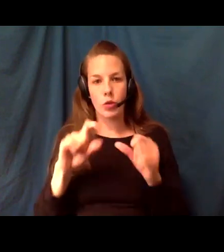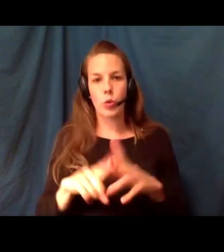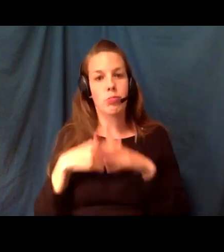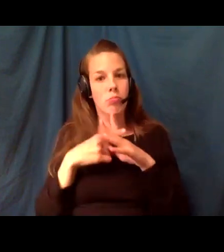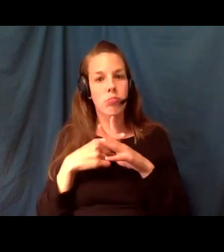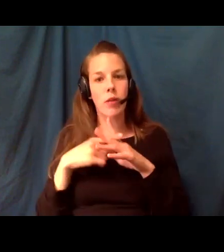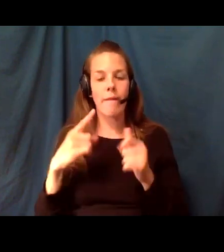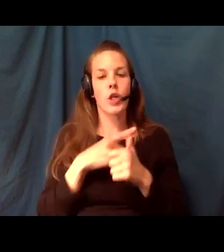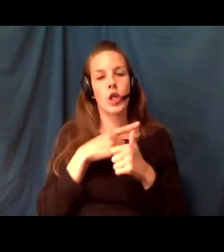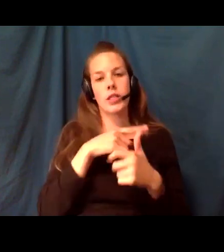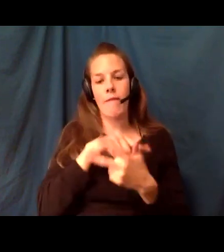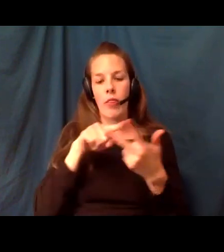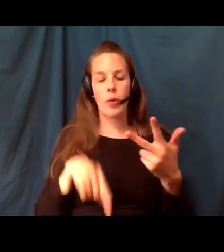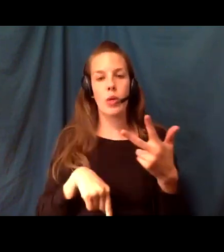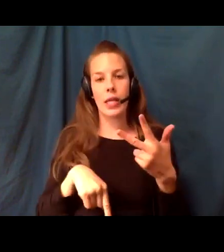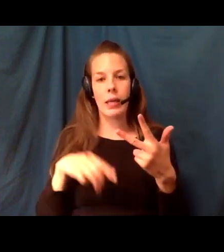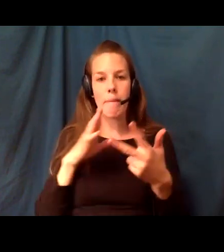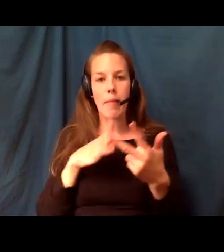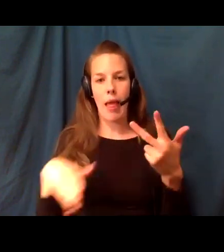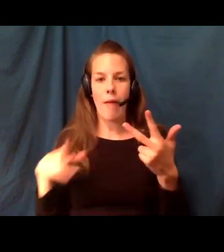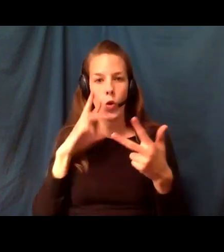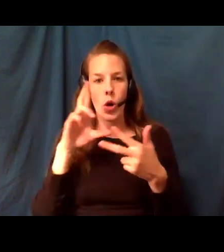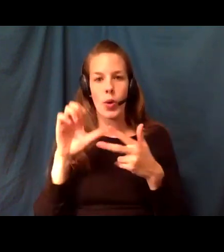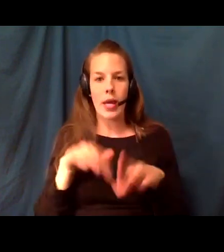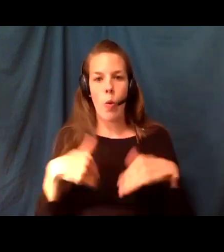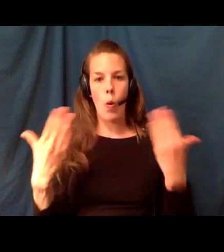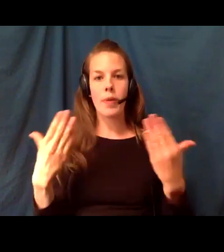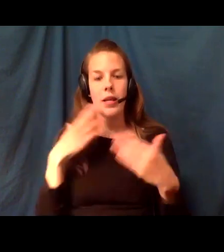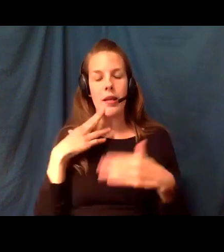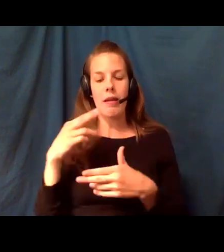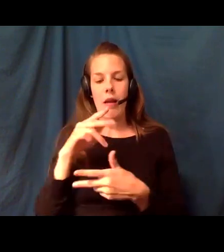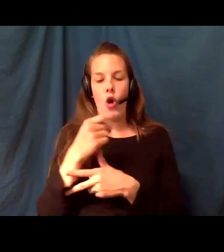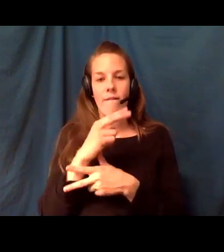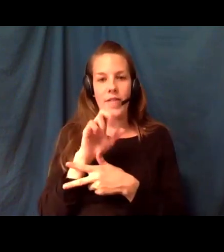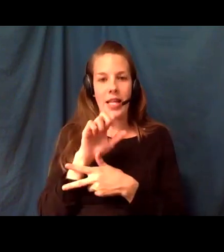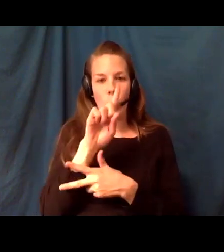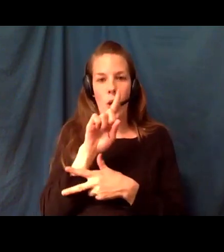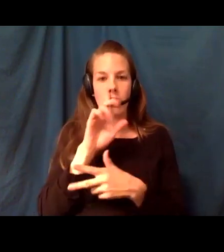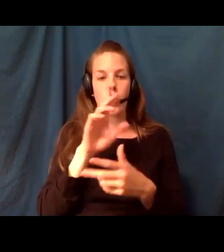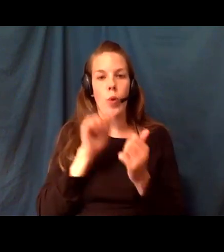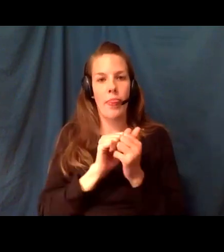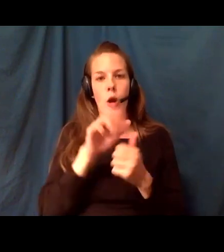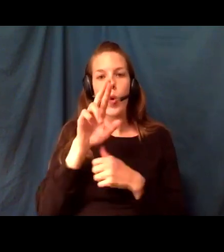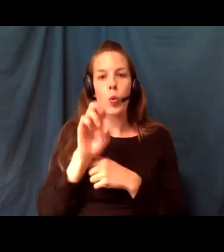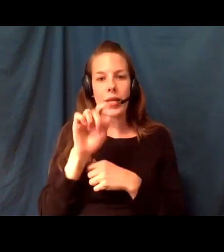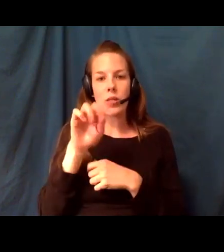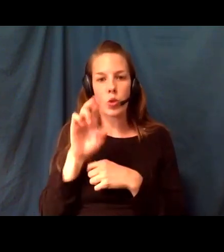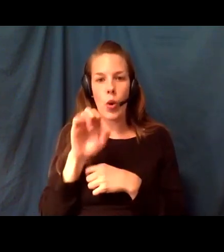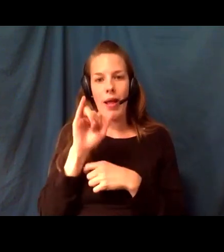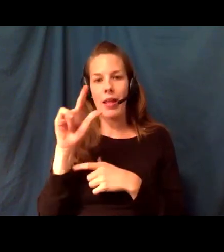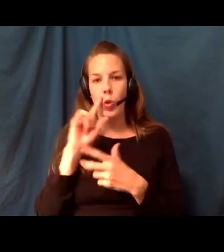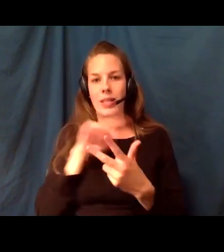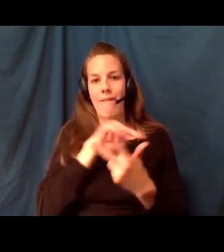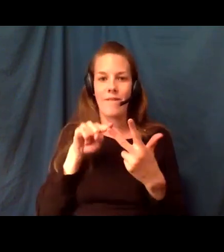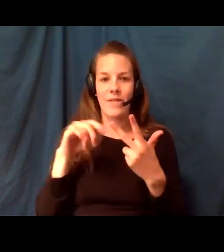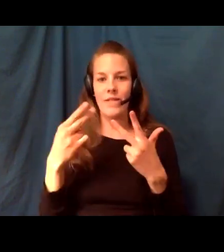of a 3-phased plan for our reopening, and our phase 1 aligns with the Restore Illinois phase 3. Currently, we